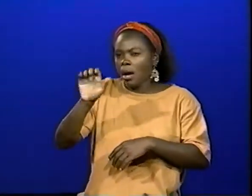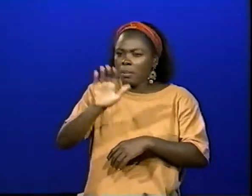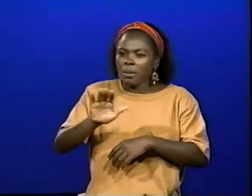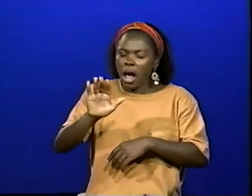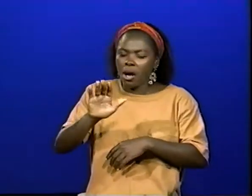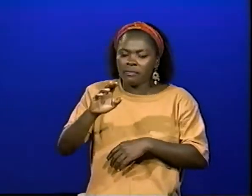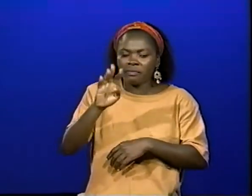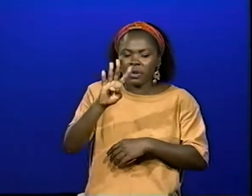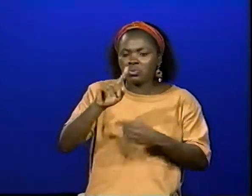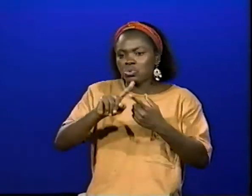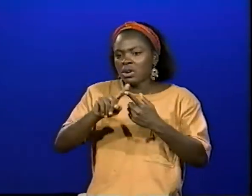It's going to take about